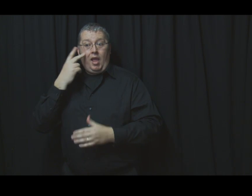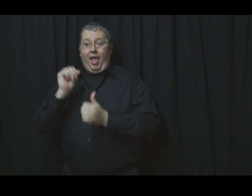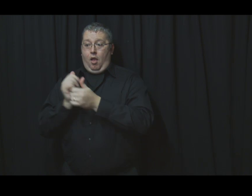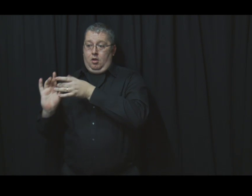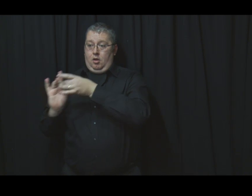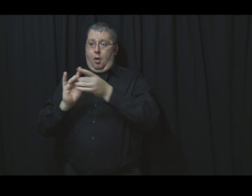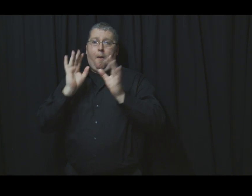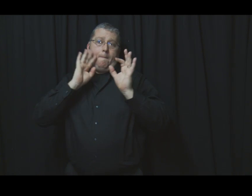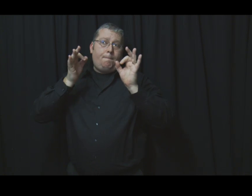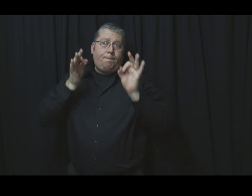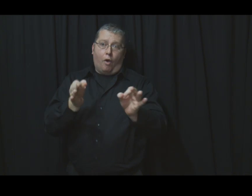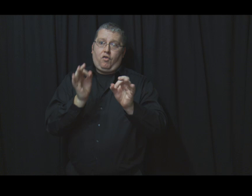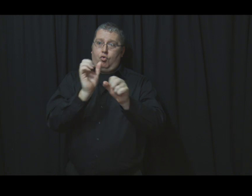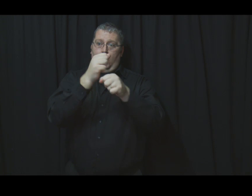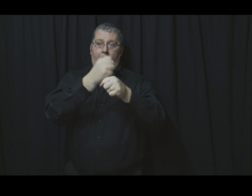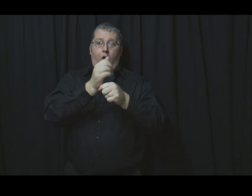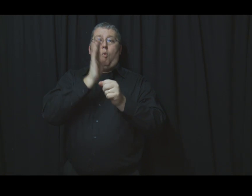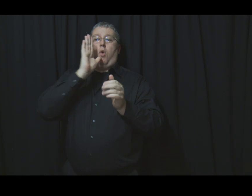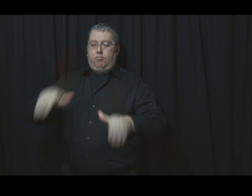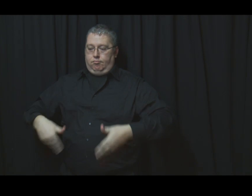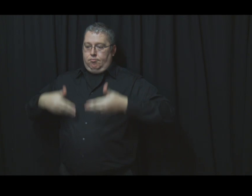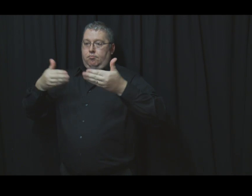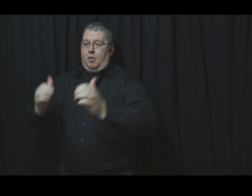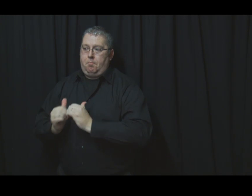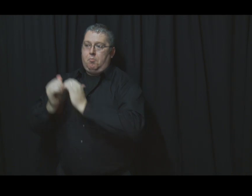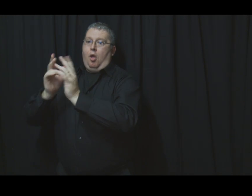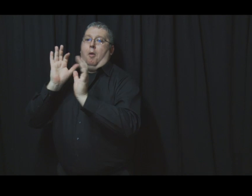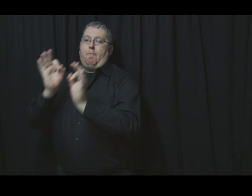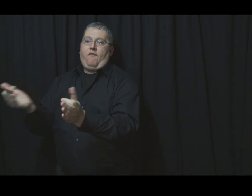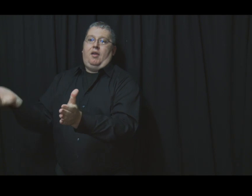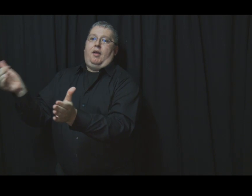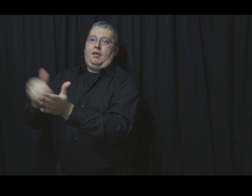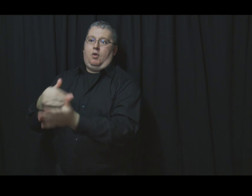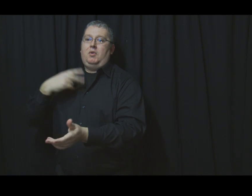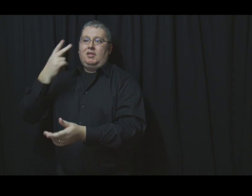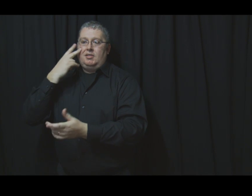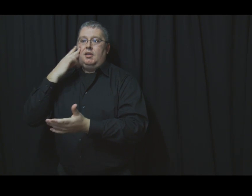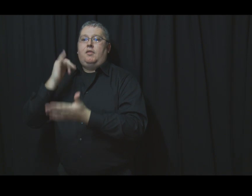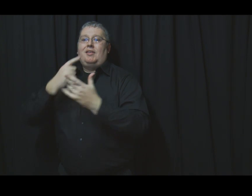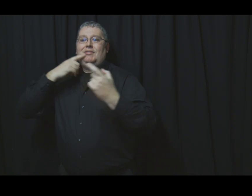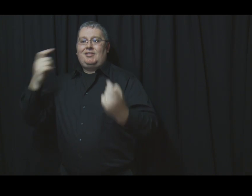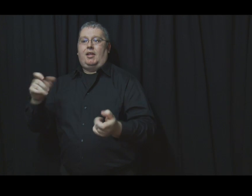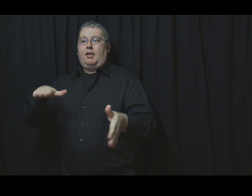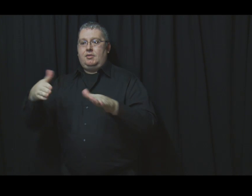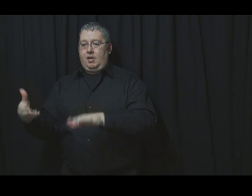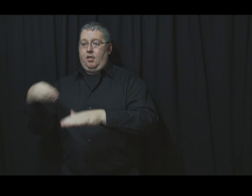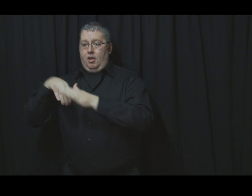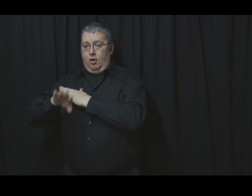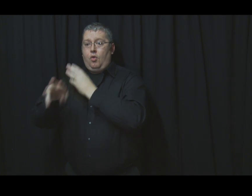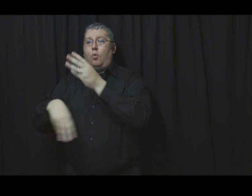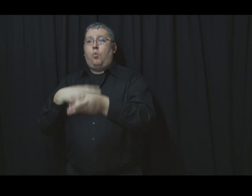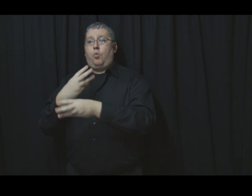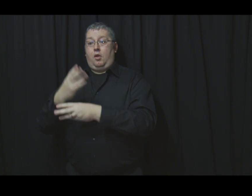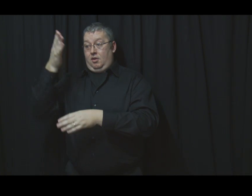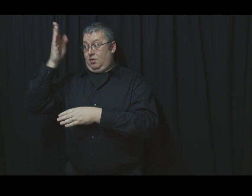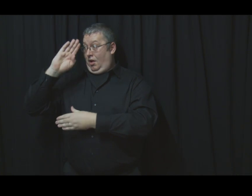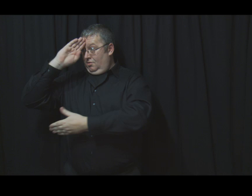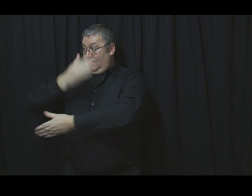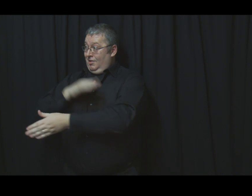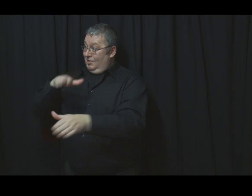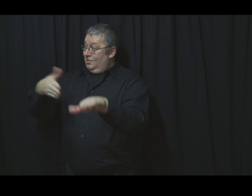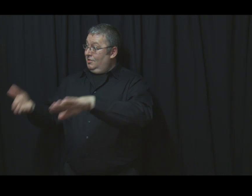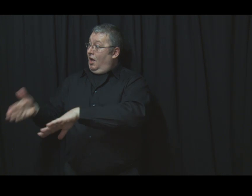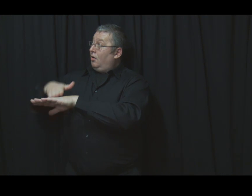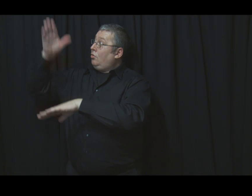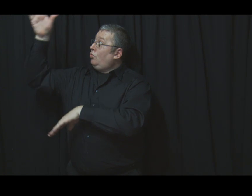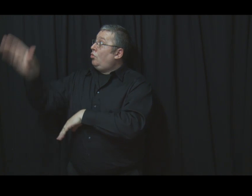perfect creation, it'll be perfect again in the future. Sin and death entered the world. That's why God's Son died on the cross, and to conquer death